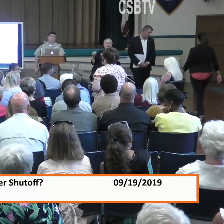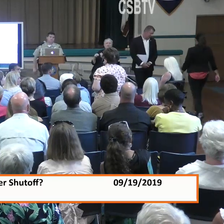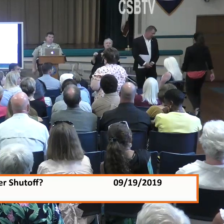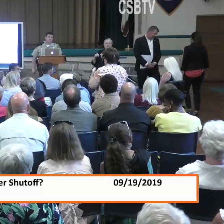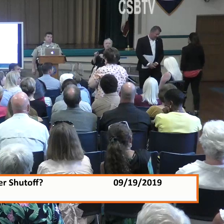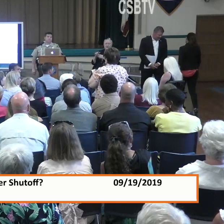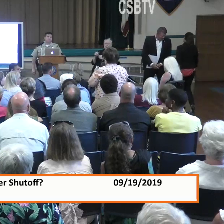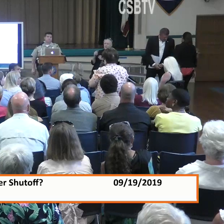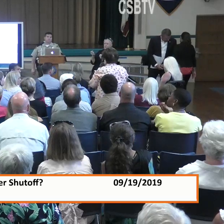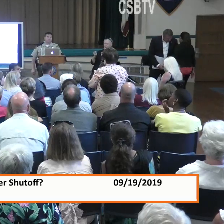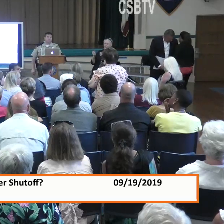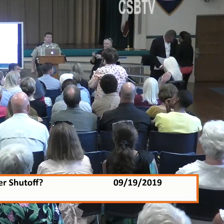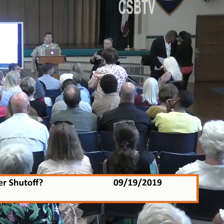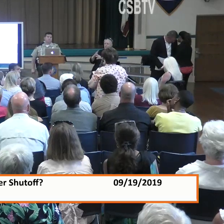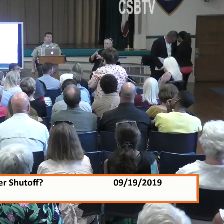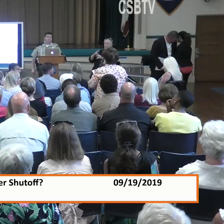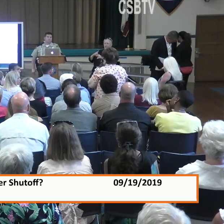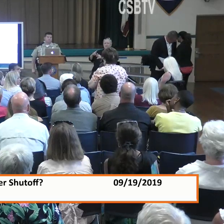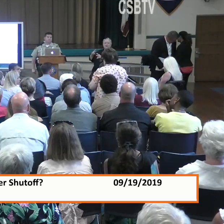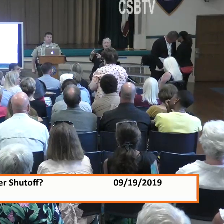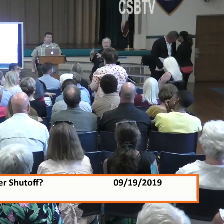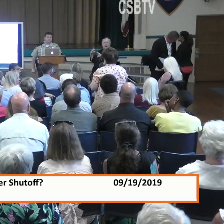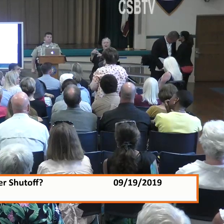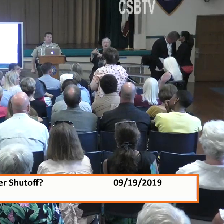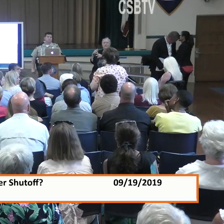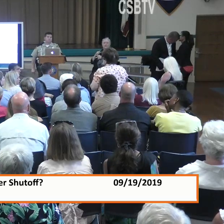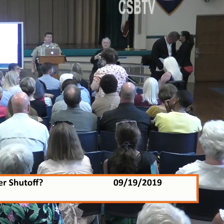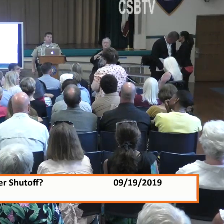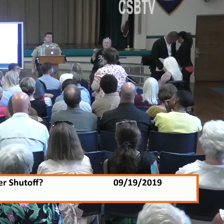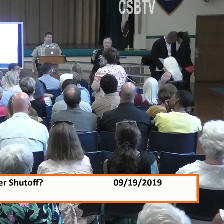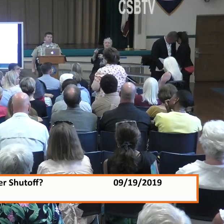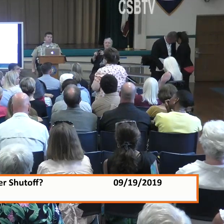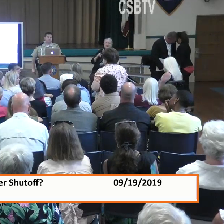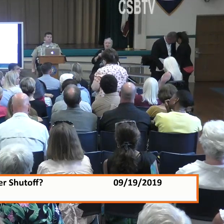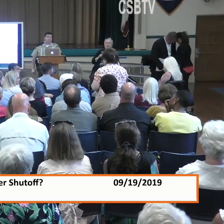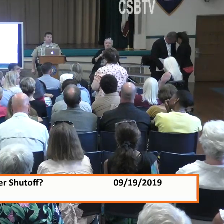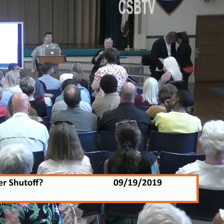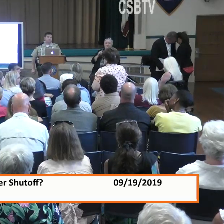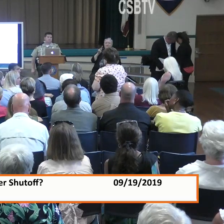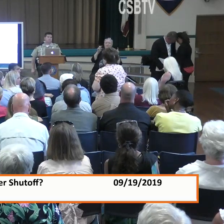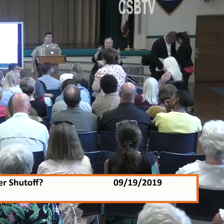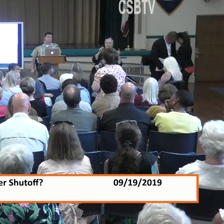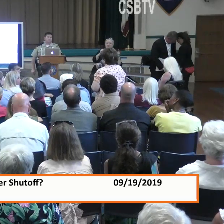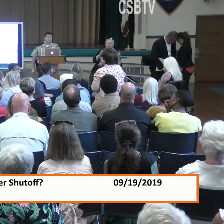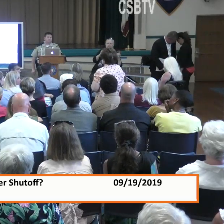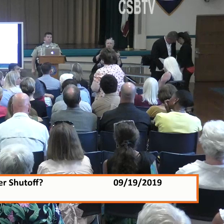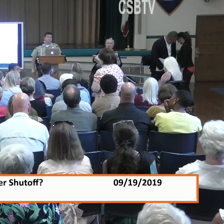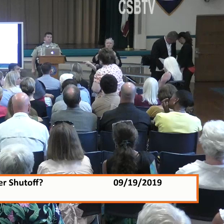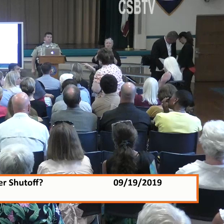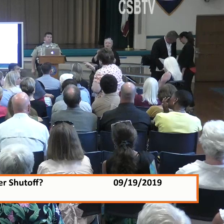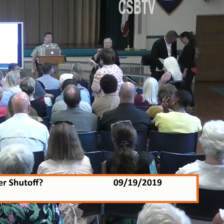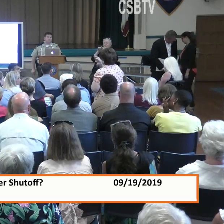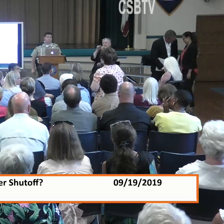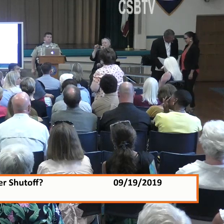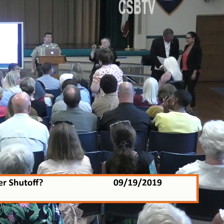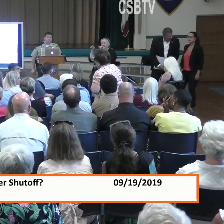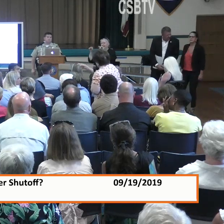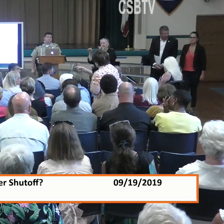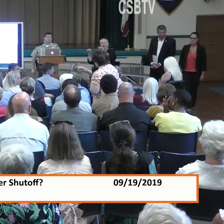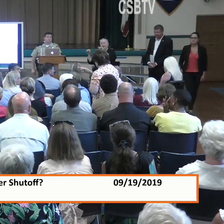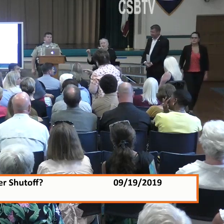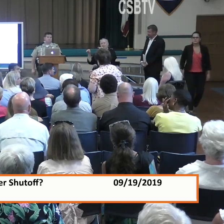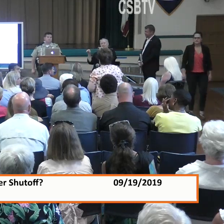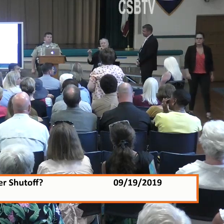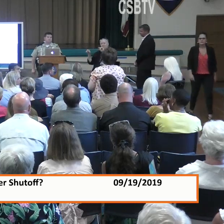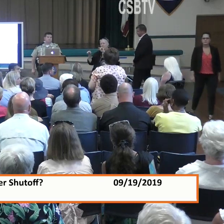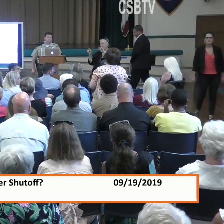traffic. I personally was there for over an hour just from Vaughn's trying to get down to where I